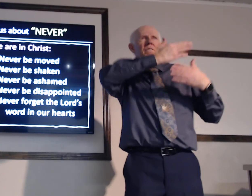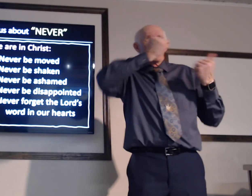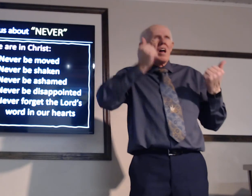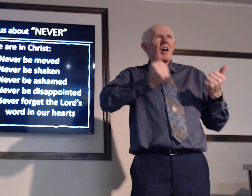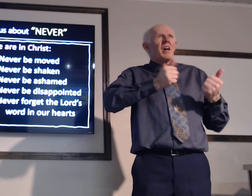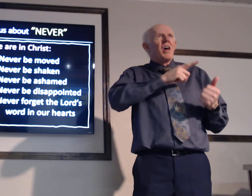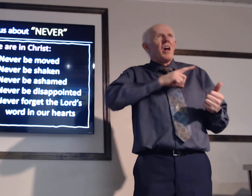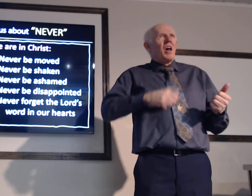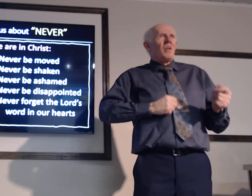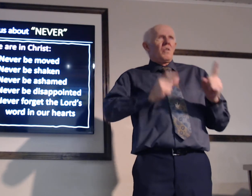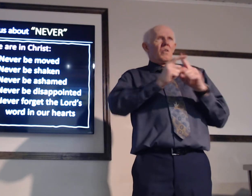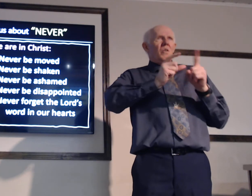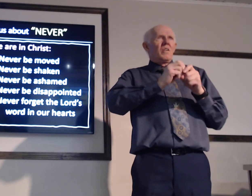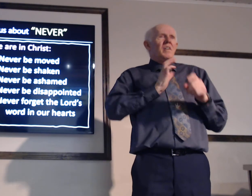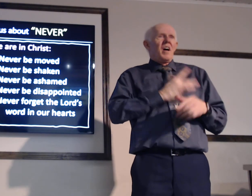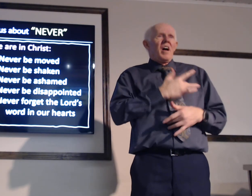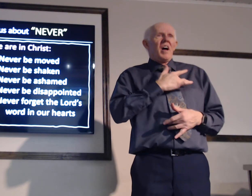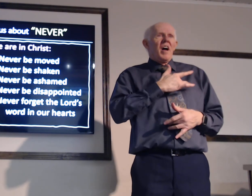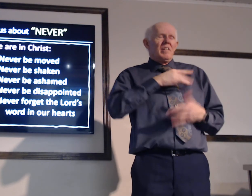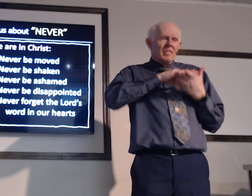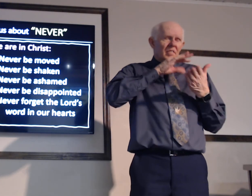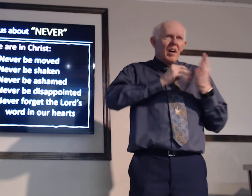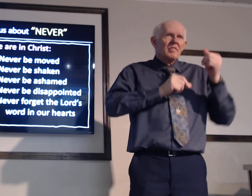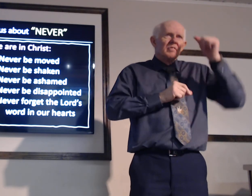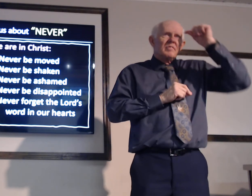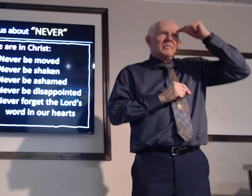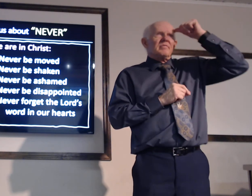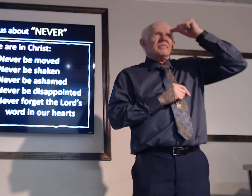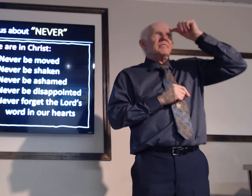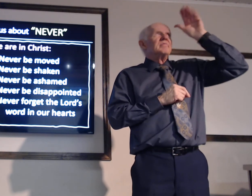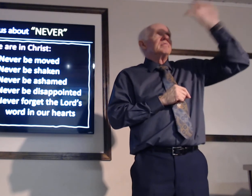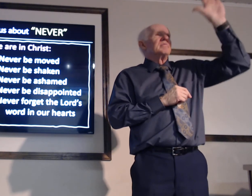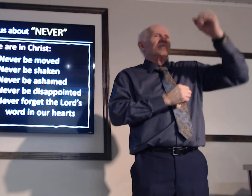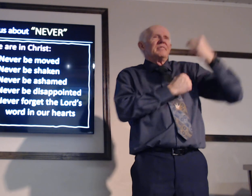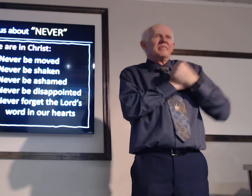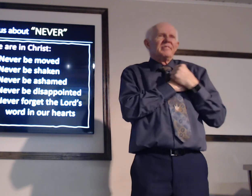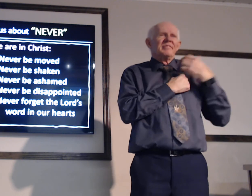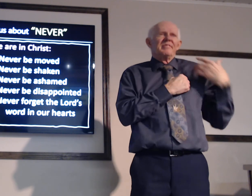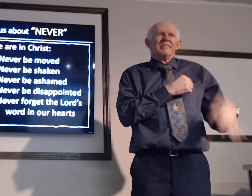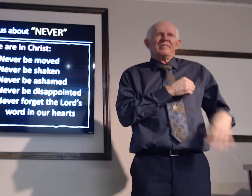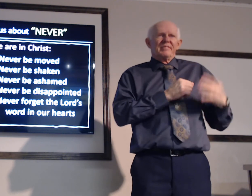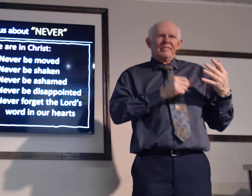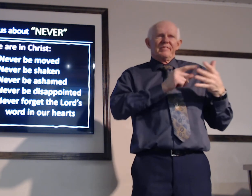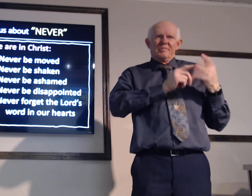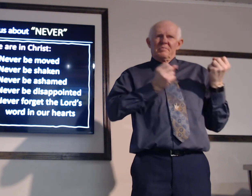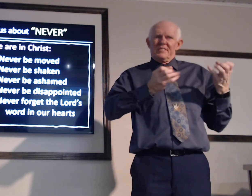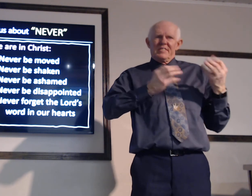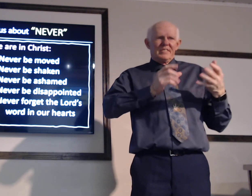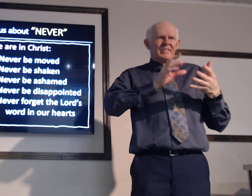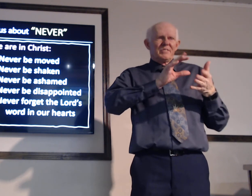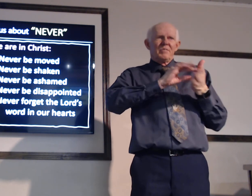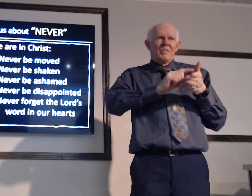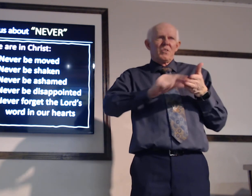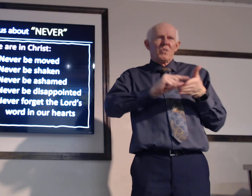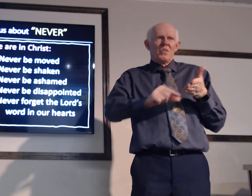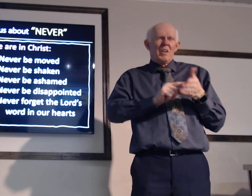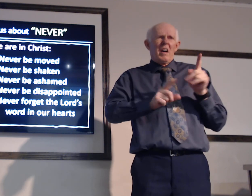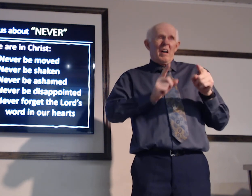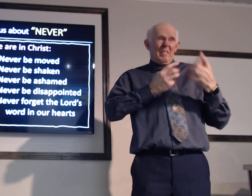Never forget the Lord's word in our hearts. Remember his love. Many, many